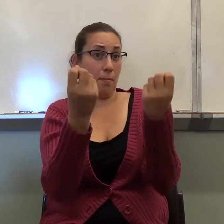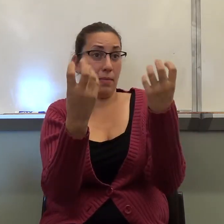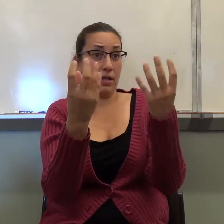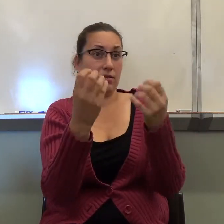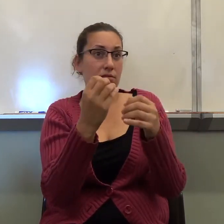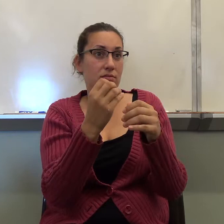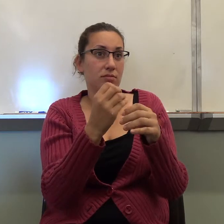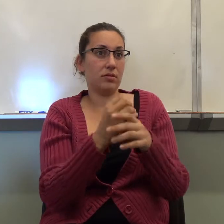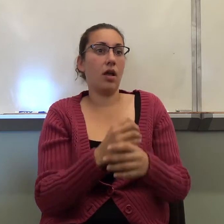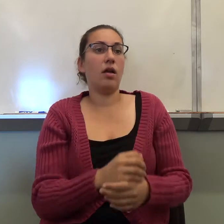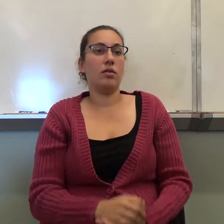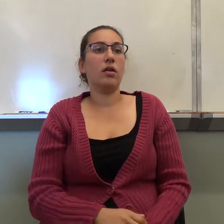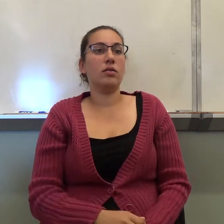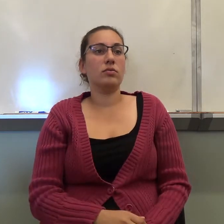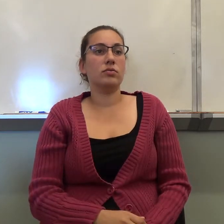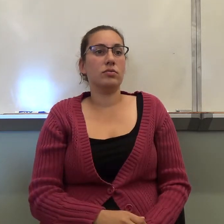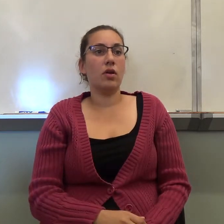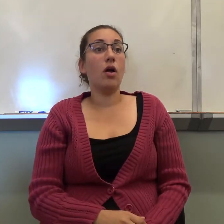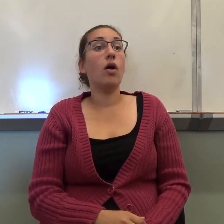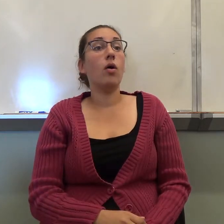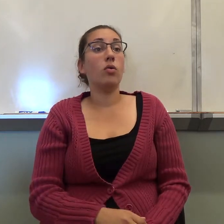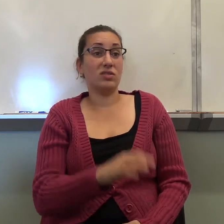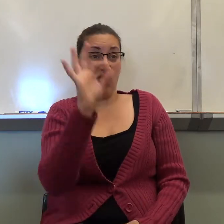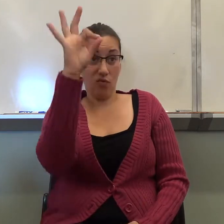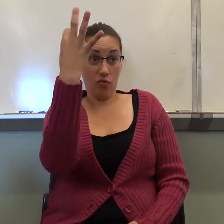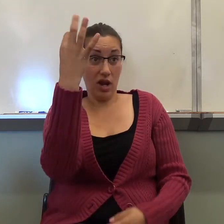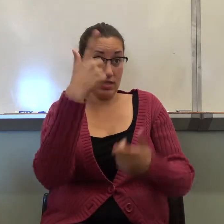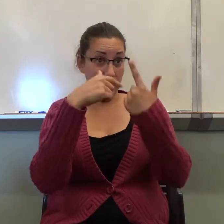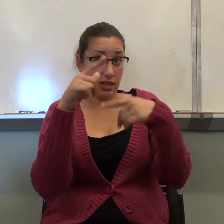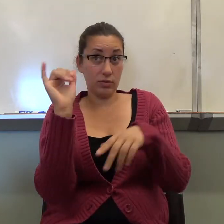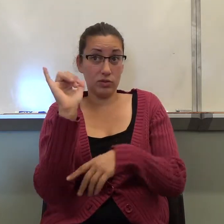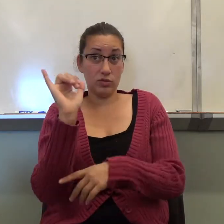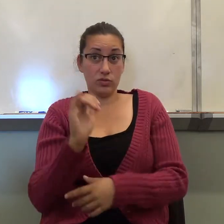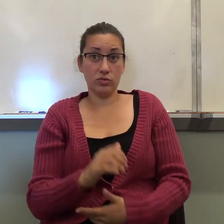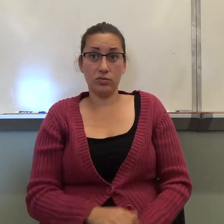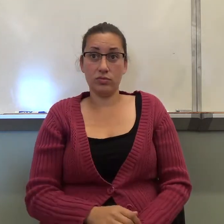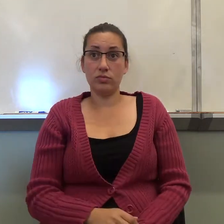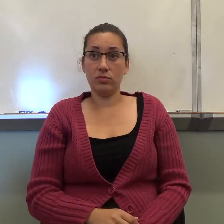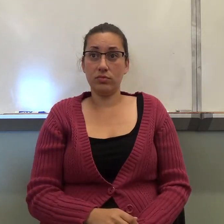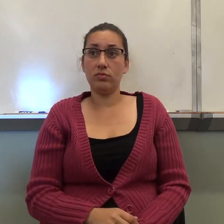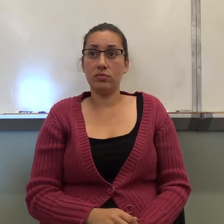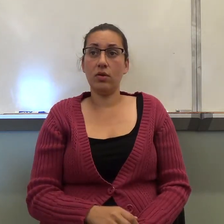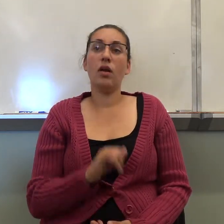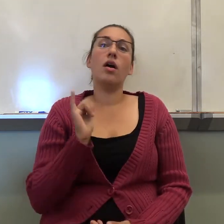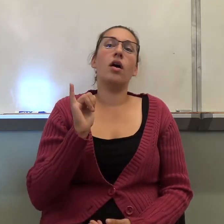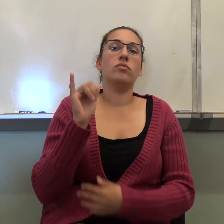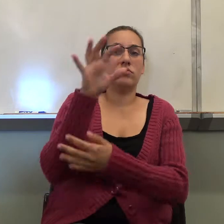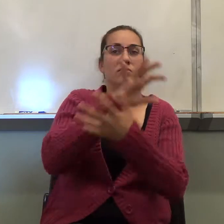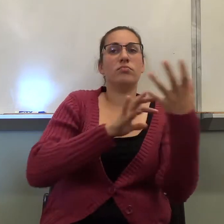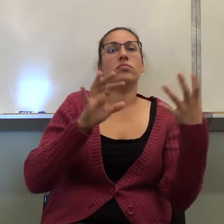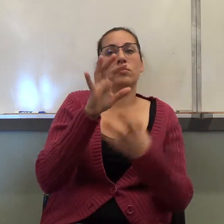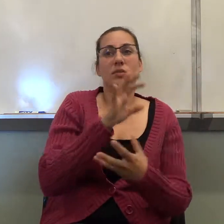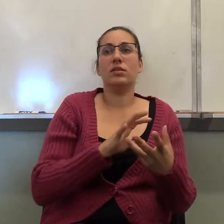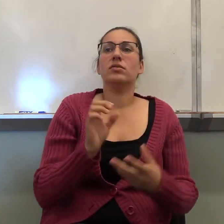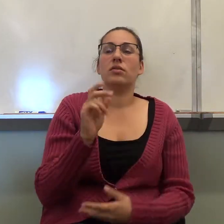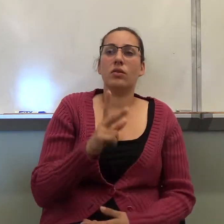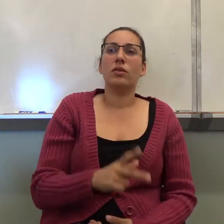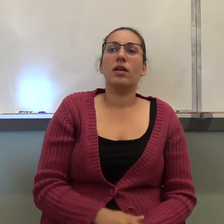off 3 boxes of widgets right there. We don't know what a widget is, but we've got 3 boxes of them. And he comes back a few minutes later